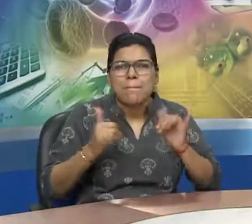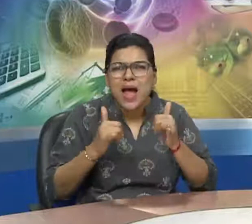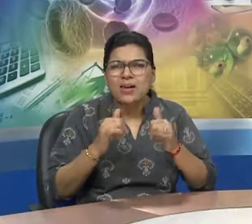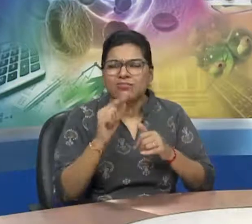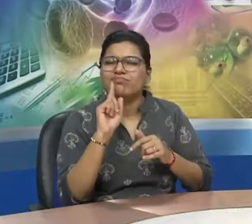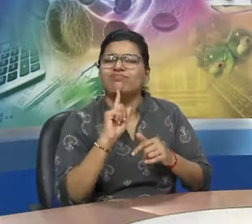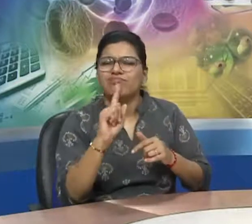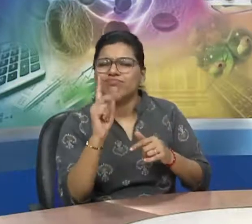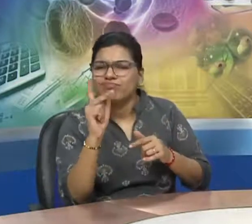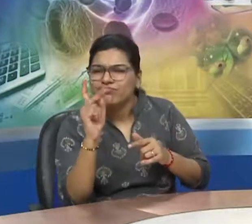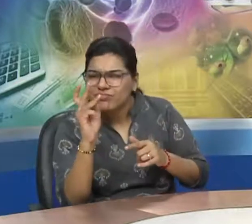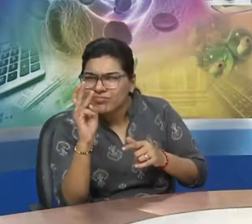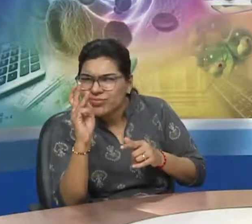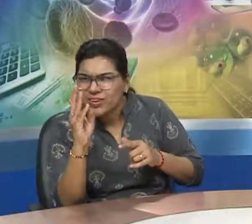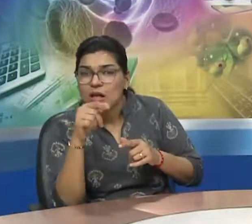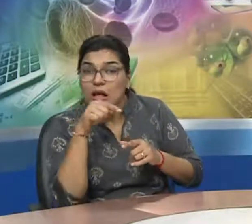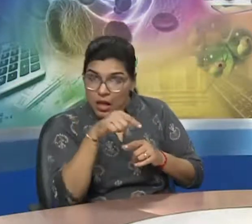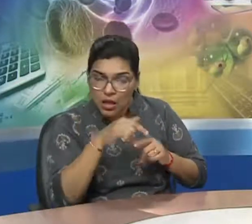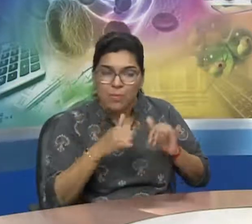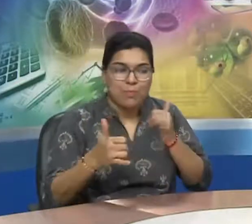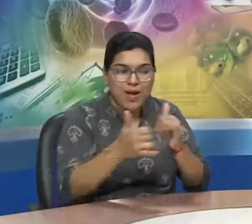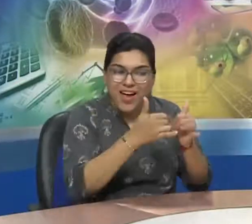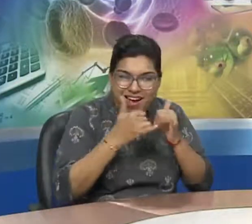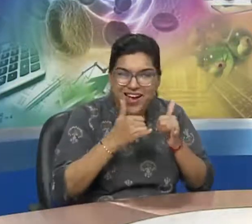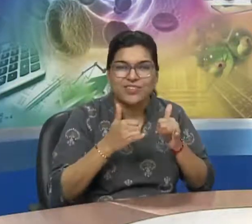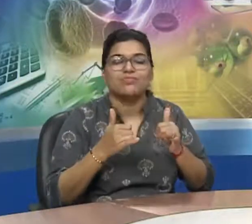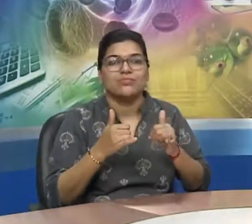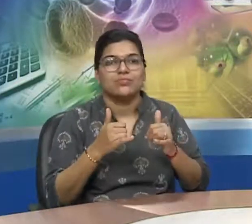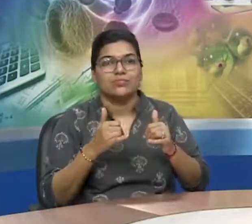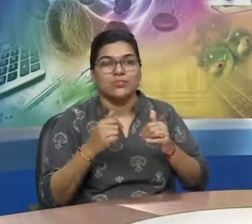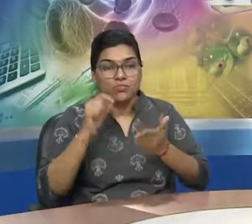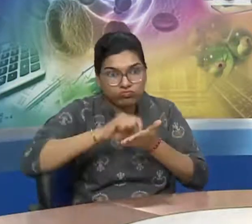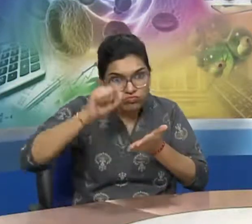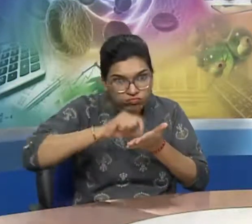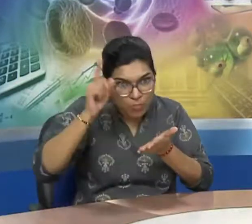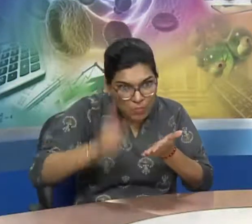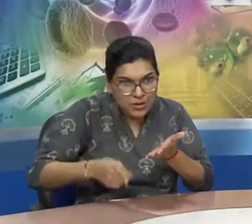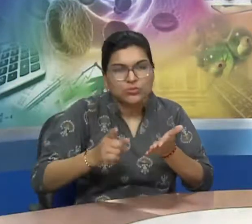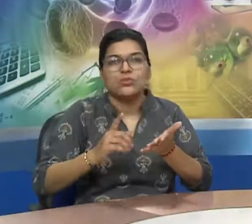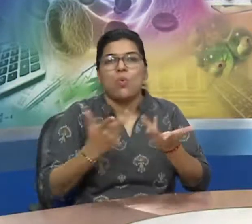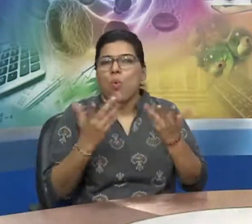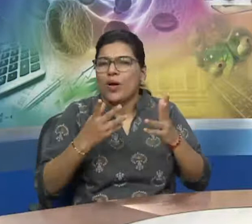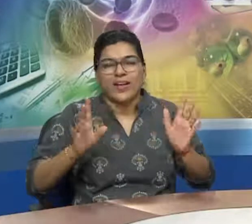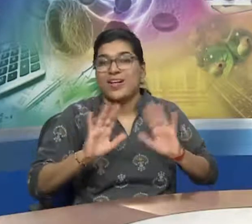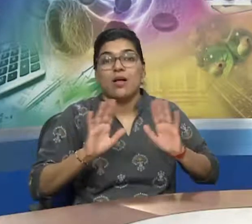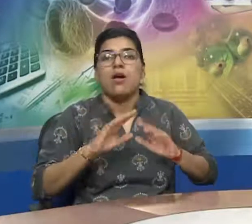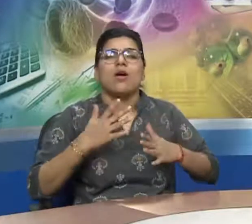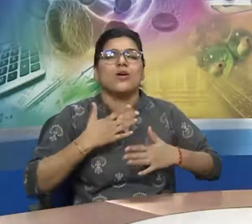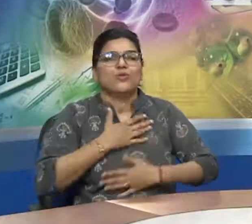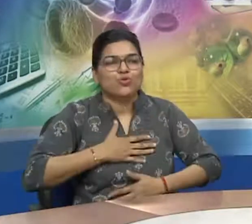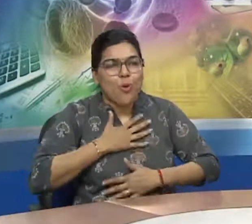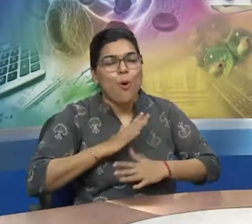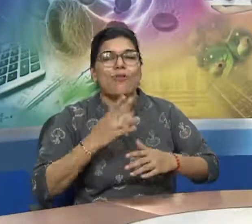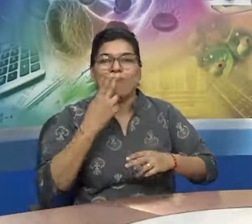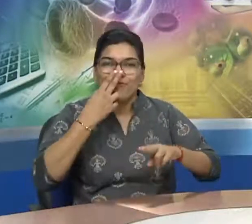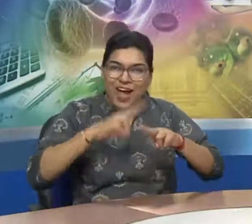It means the preparation which is done before going to start